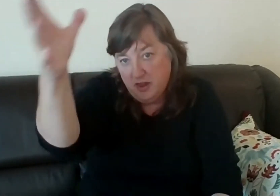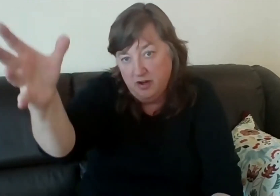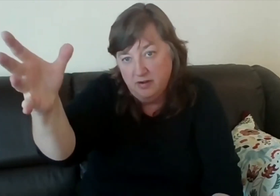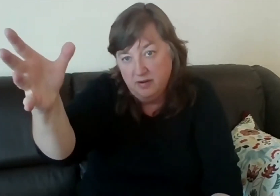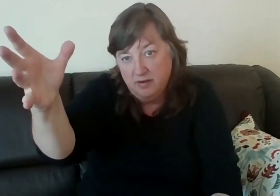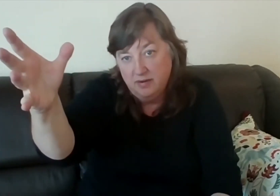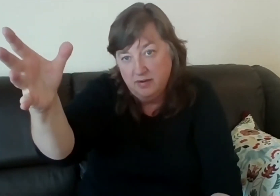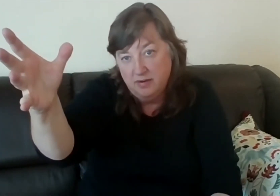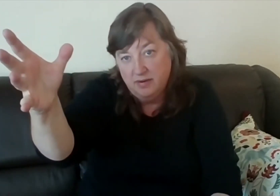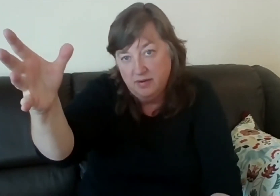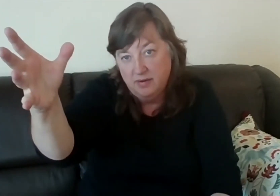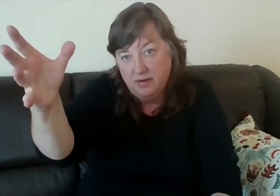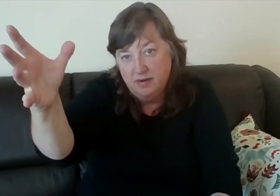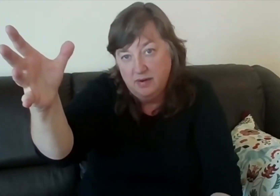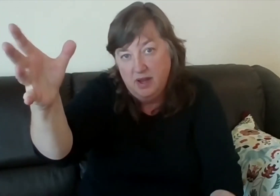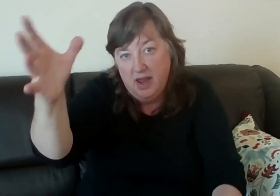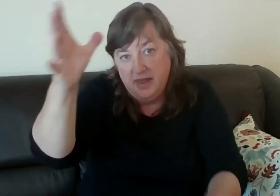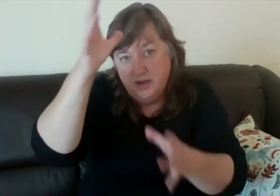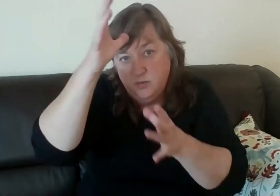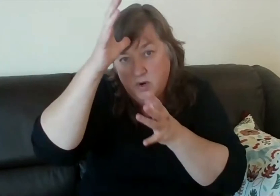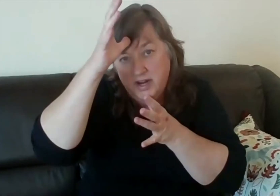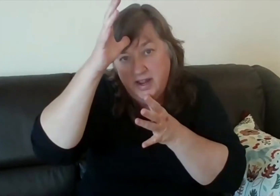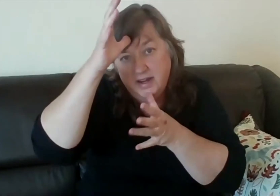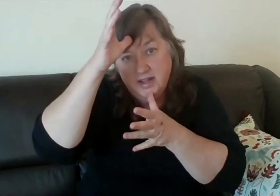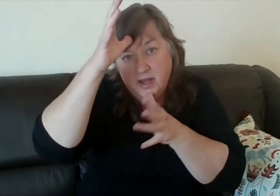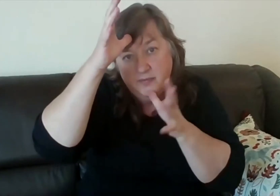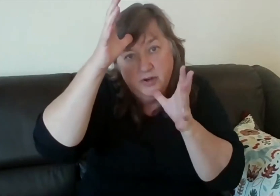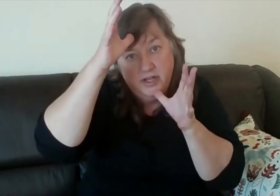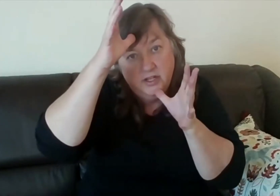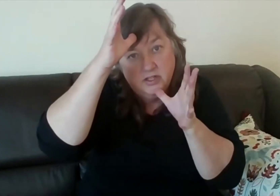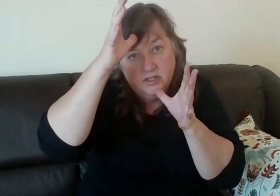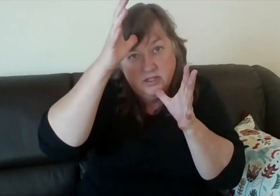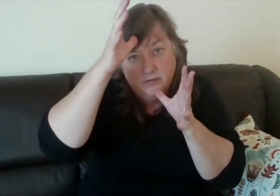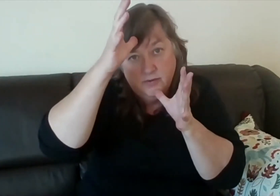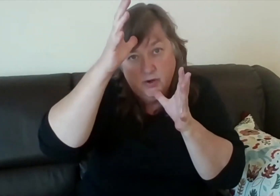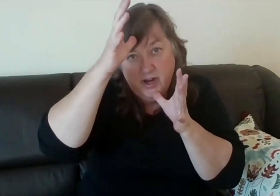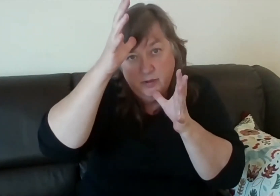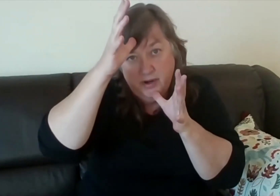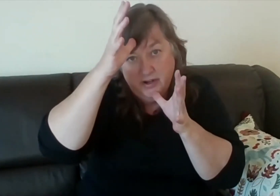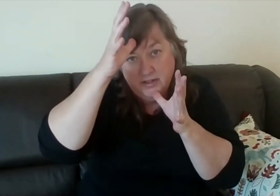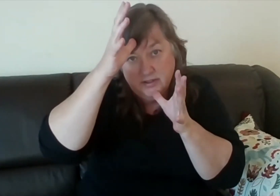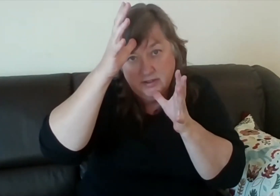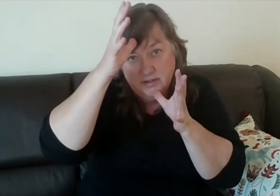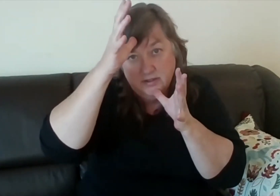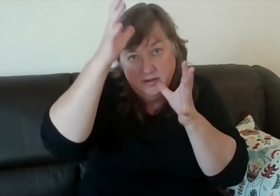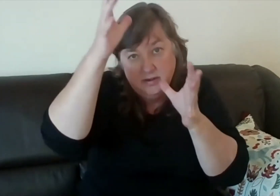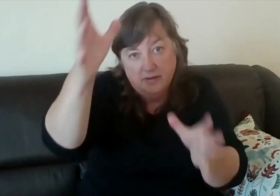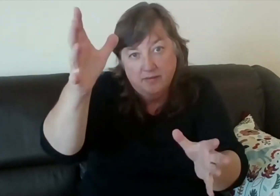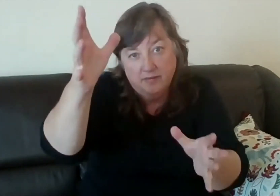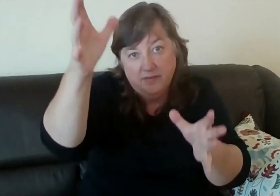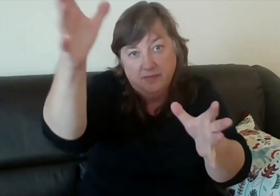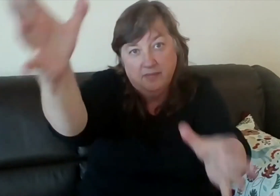grandfather, and then one hand up for each for grandparents.